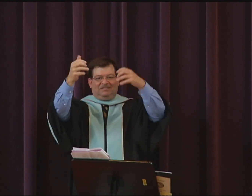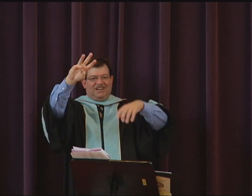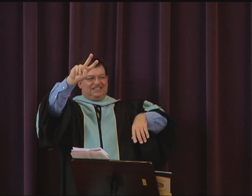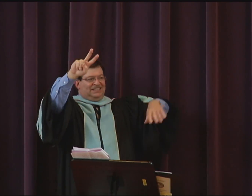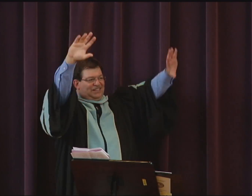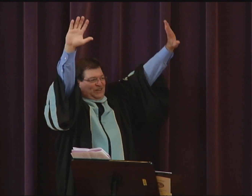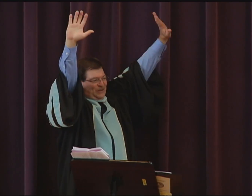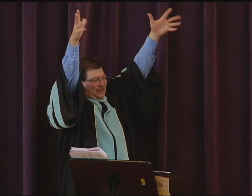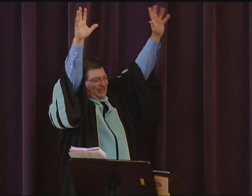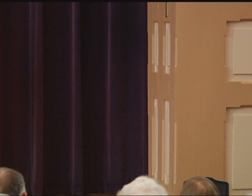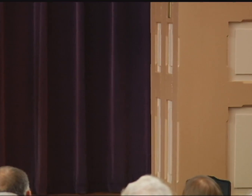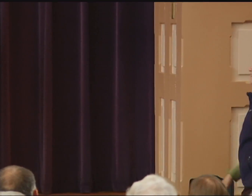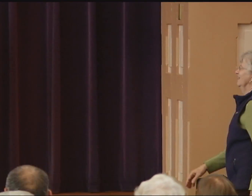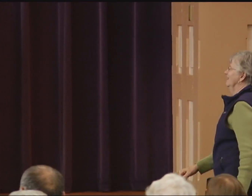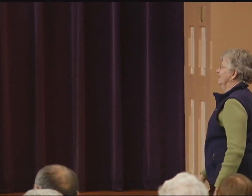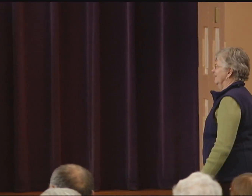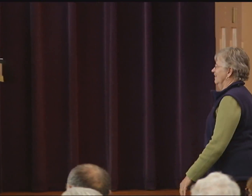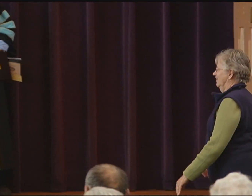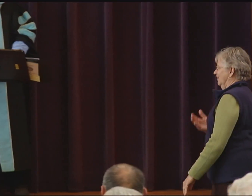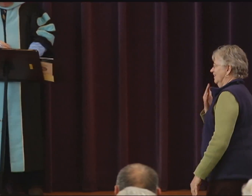Peggy Weaver Suji.